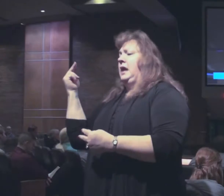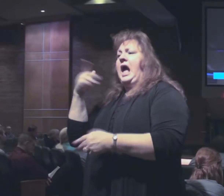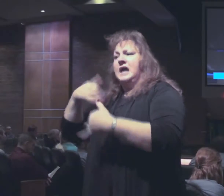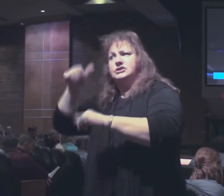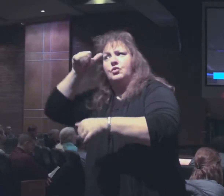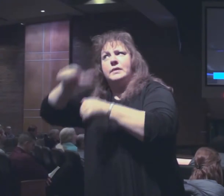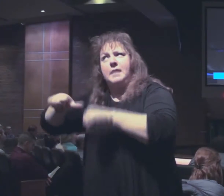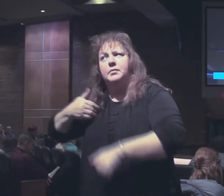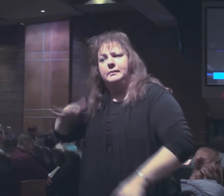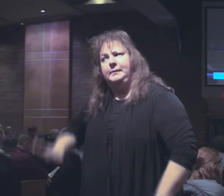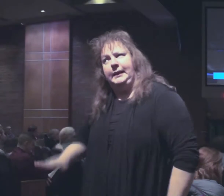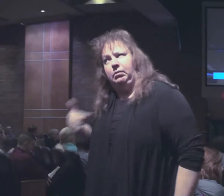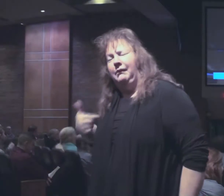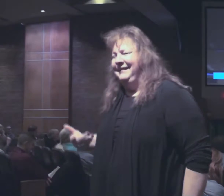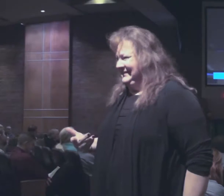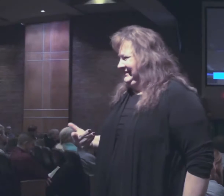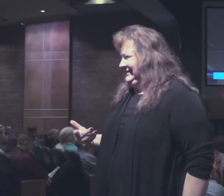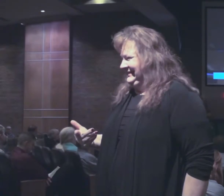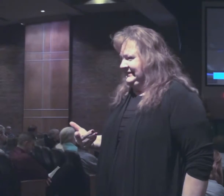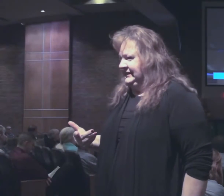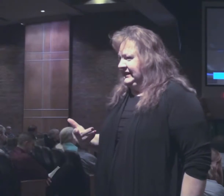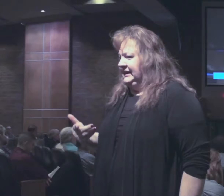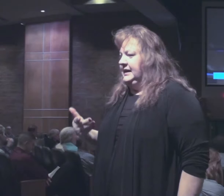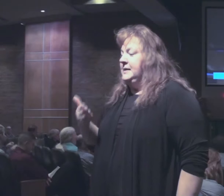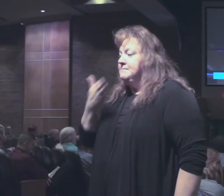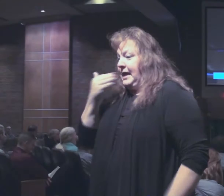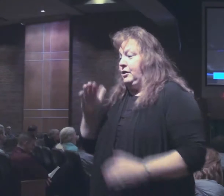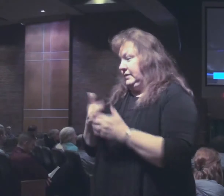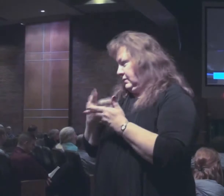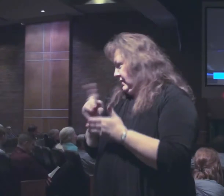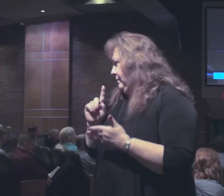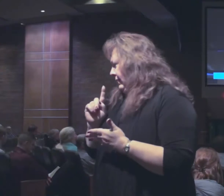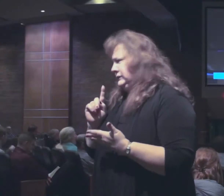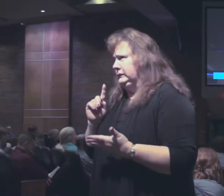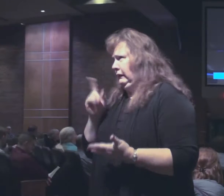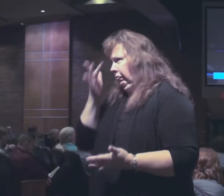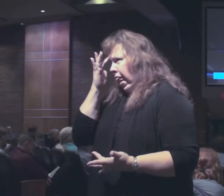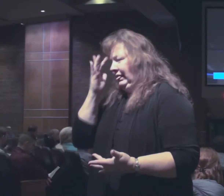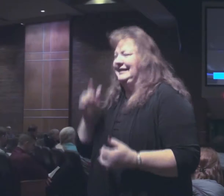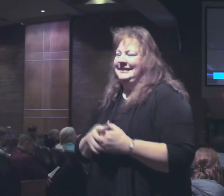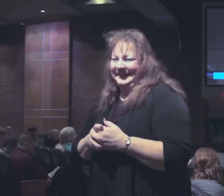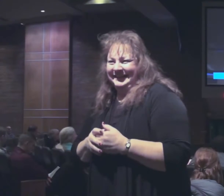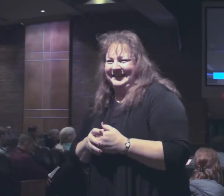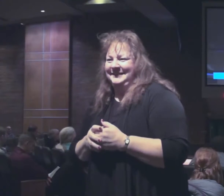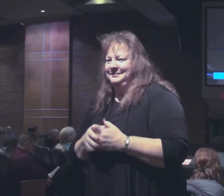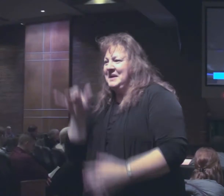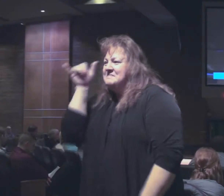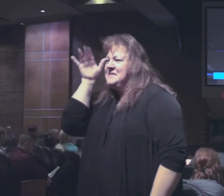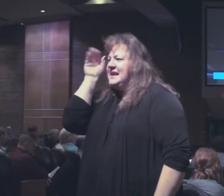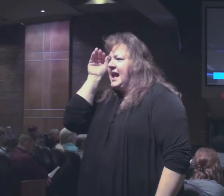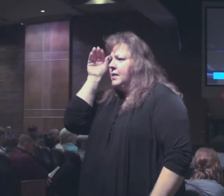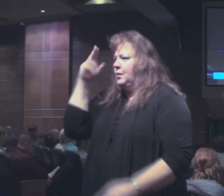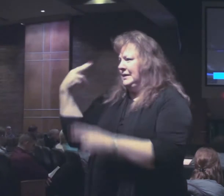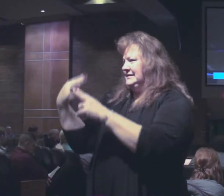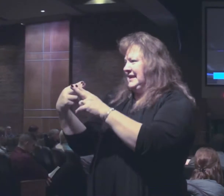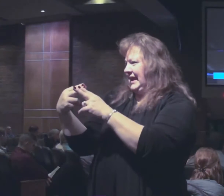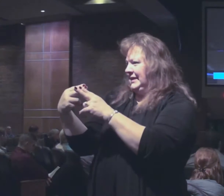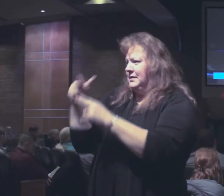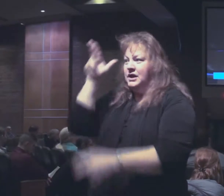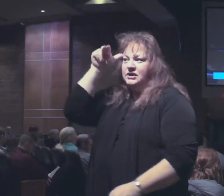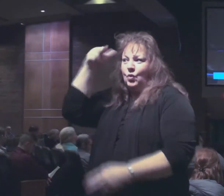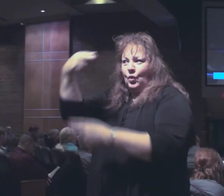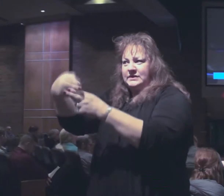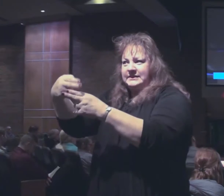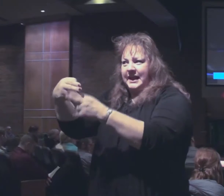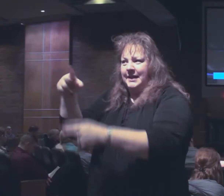youth. Better memories than of last week. One of the cowboys had a horse